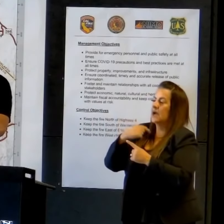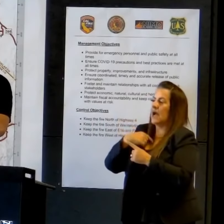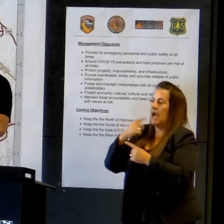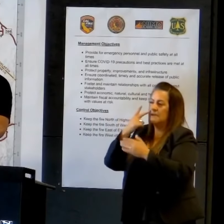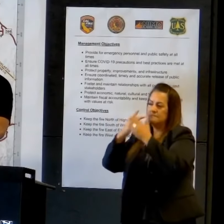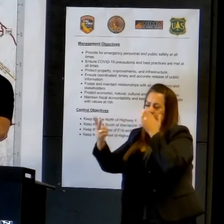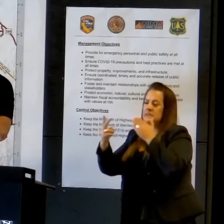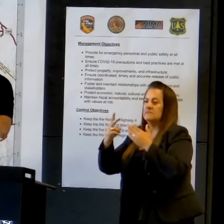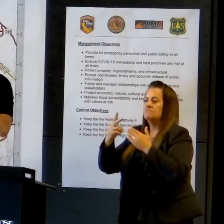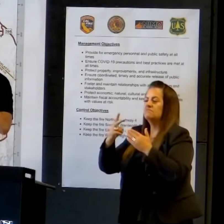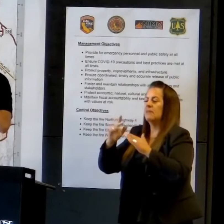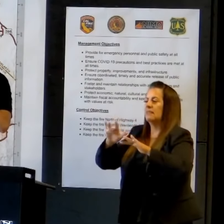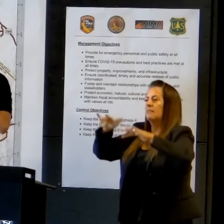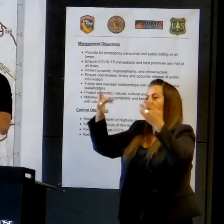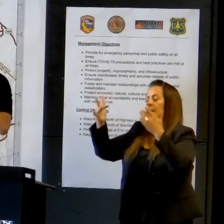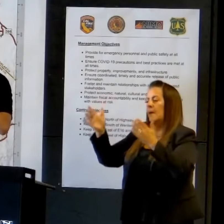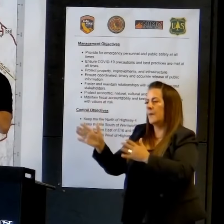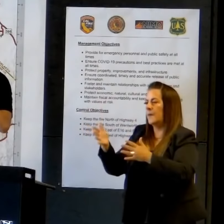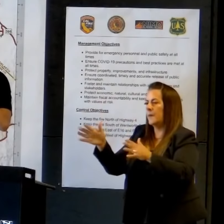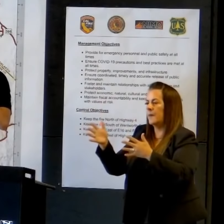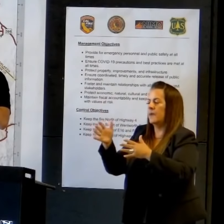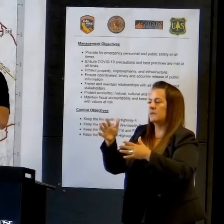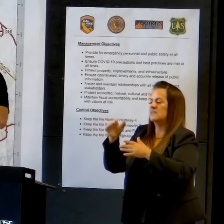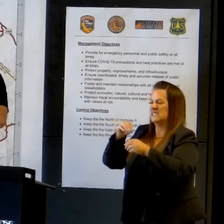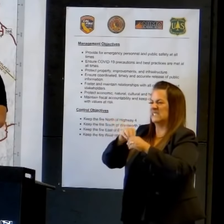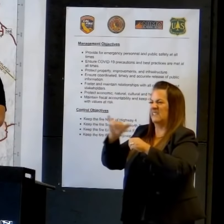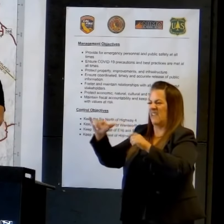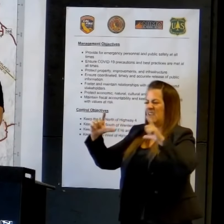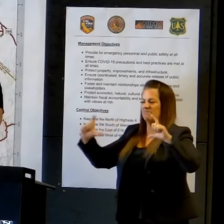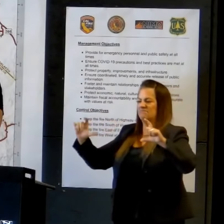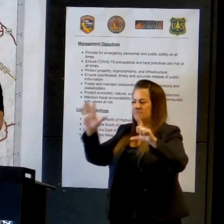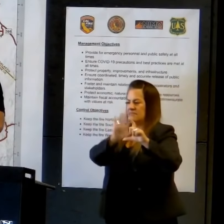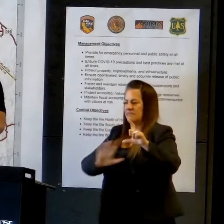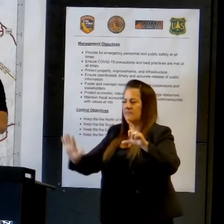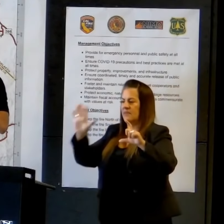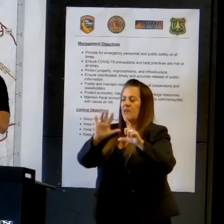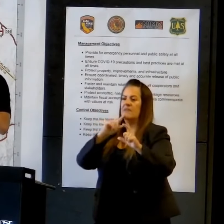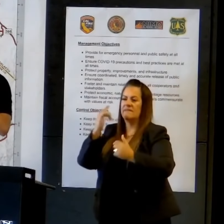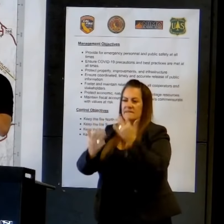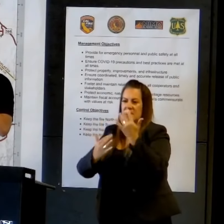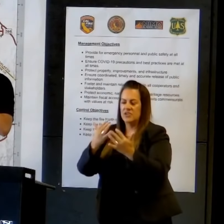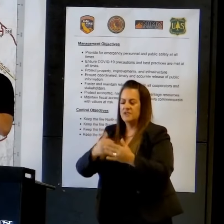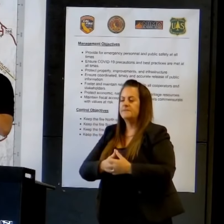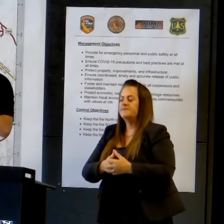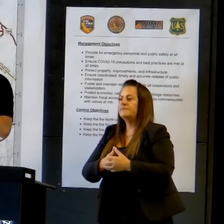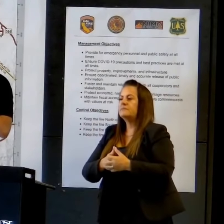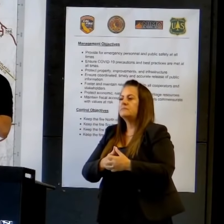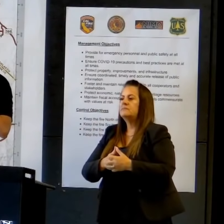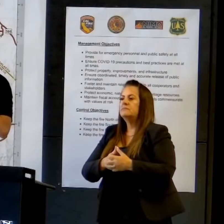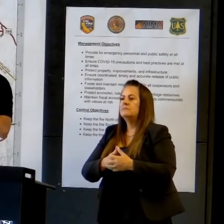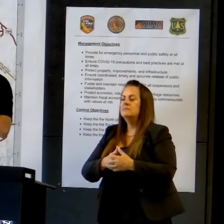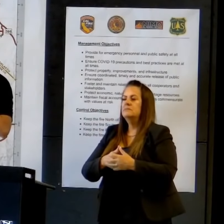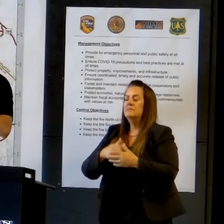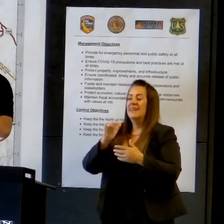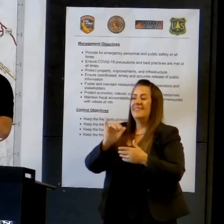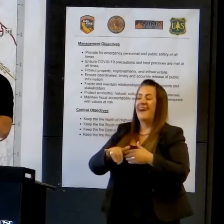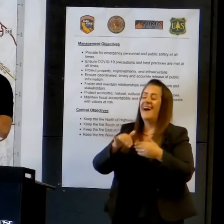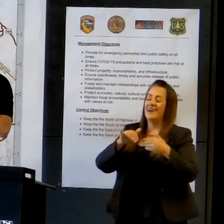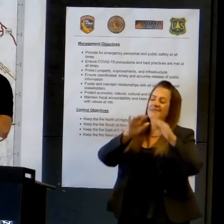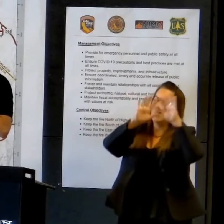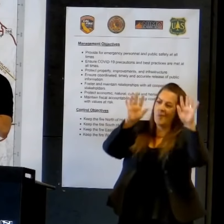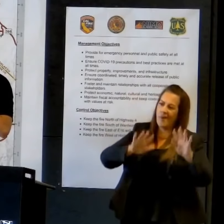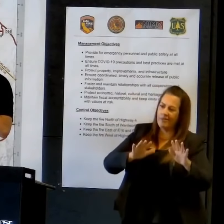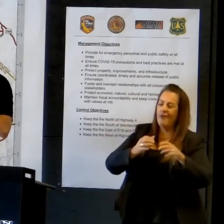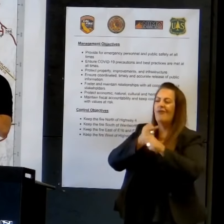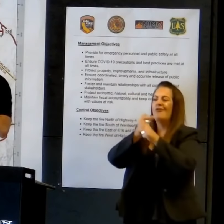day across the entire fire. So the issues and conditions that weather was causing, especially